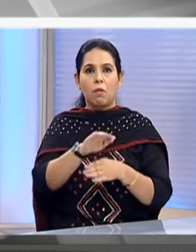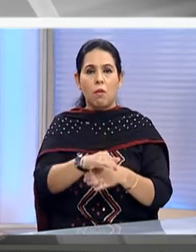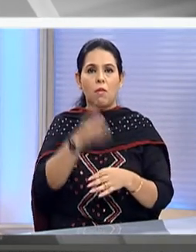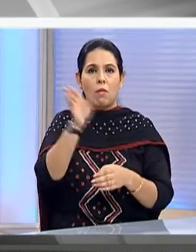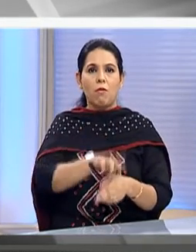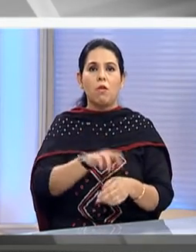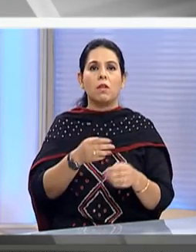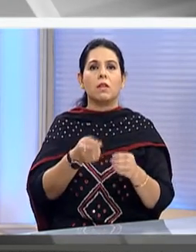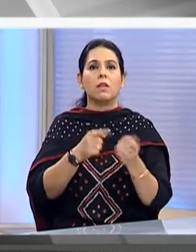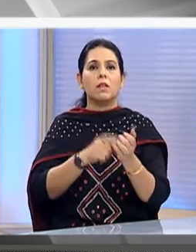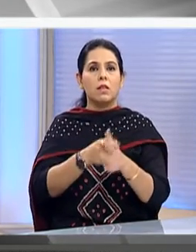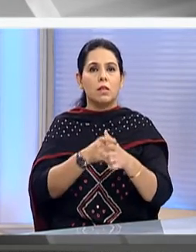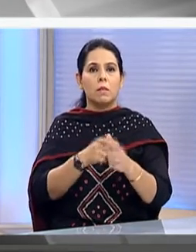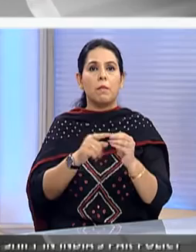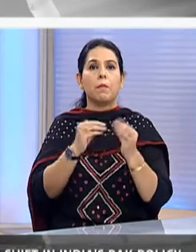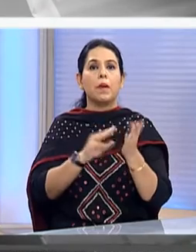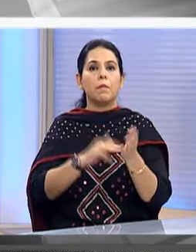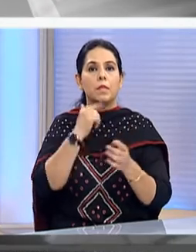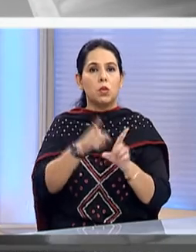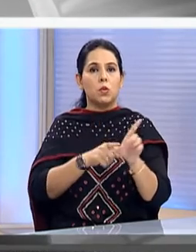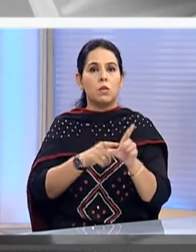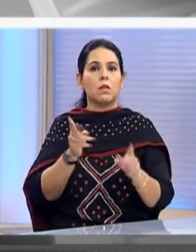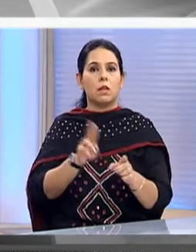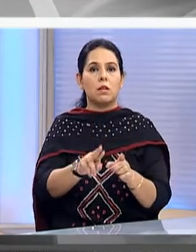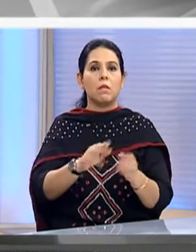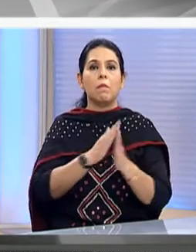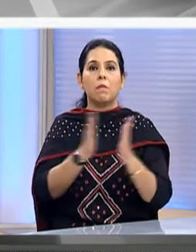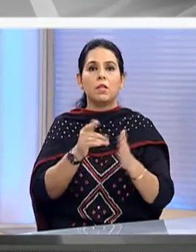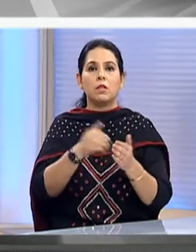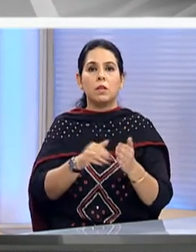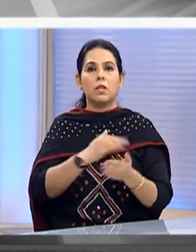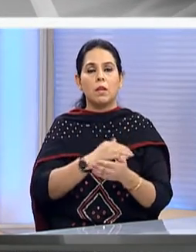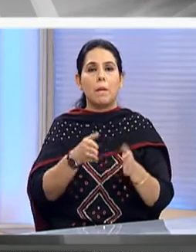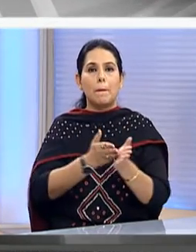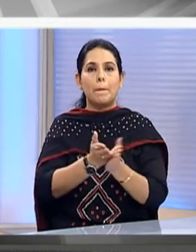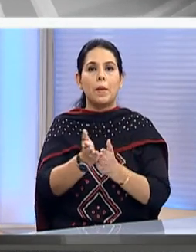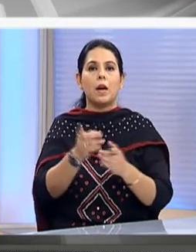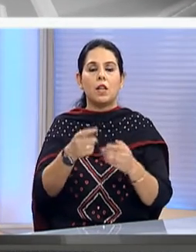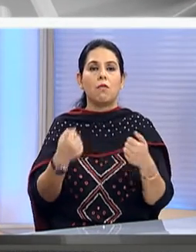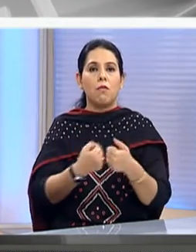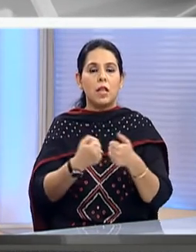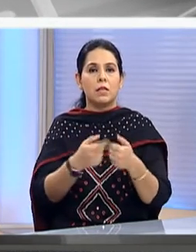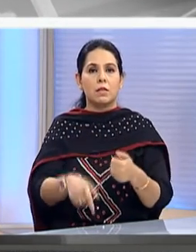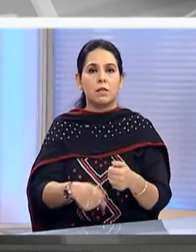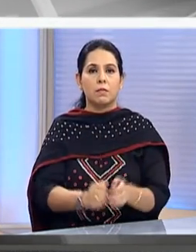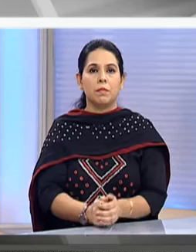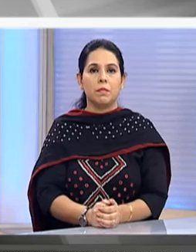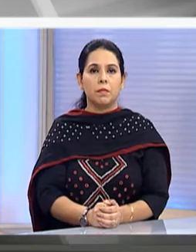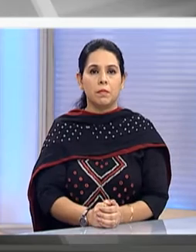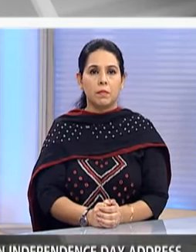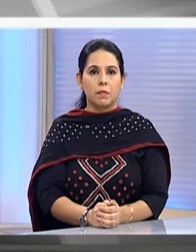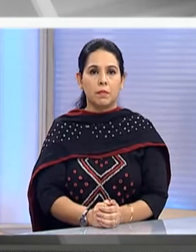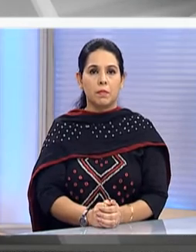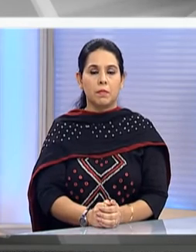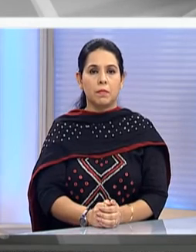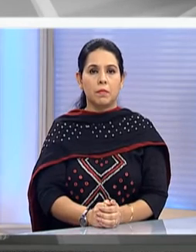bow before terrorism, the Prime Minister asked youth to return to the mainstream by shunning the path of violence.